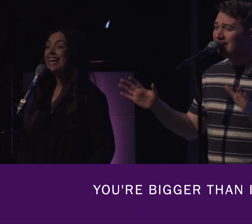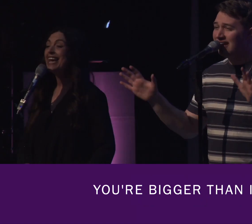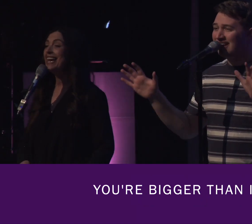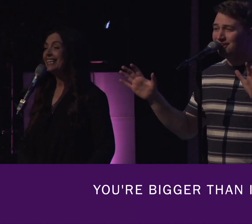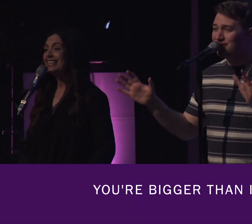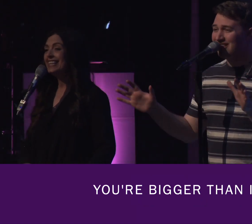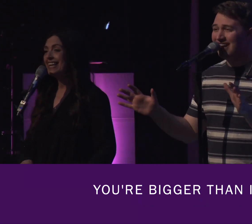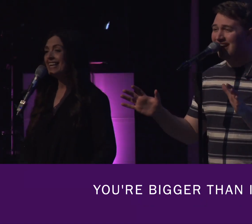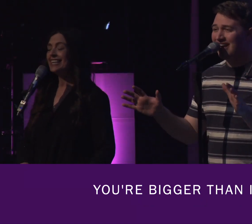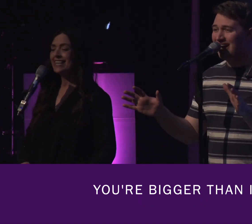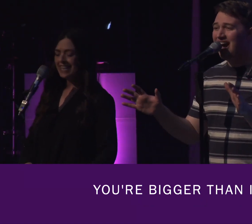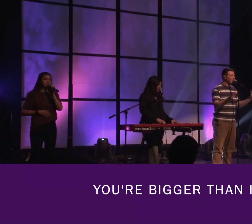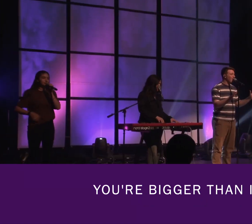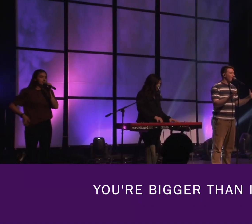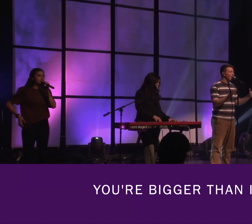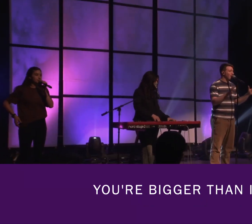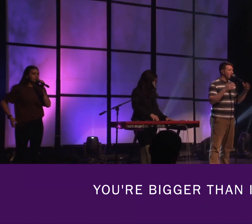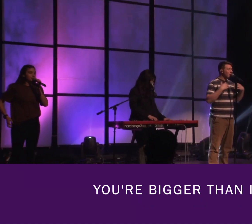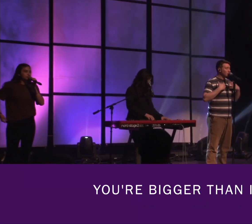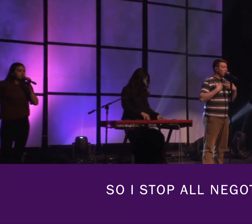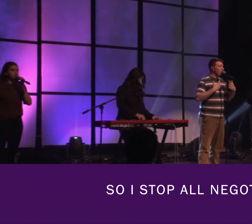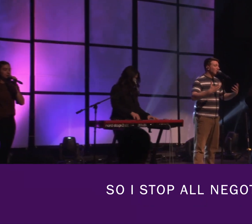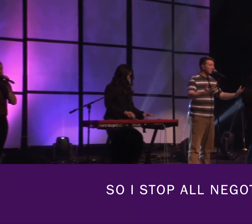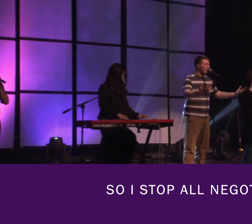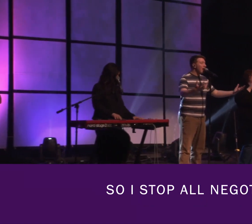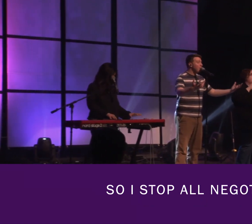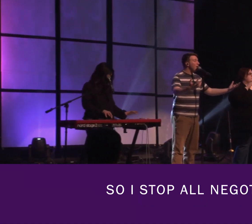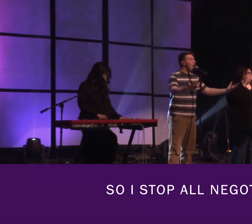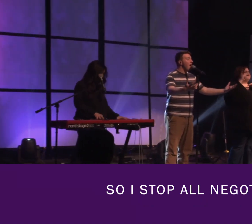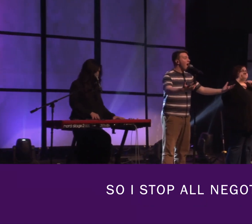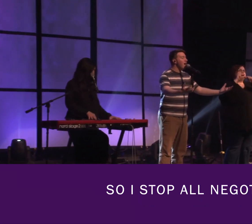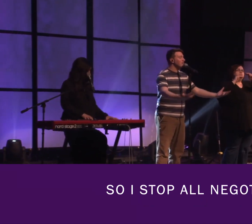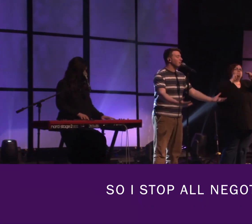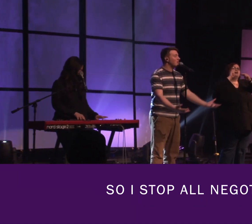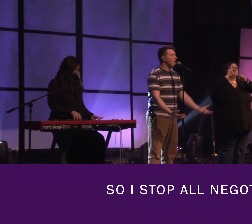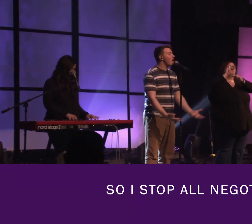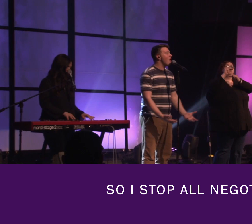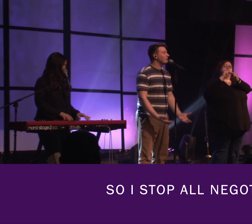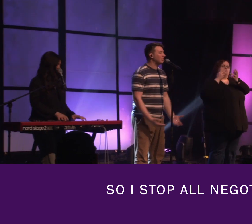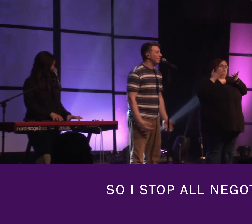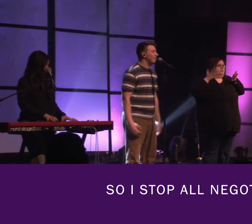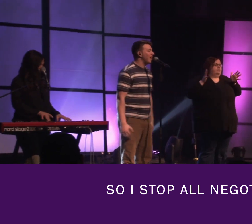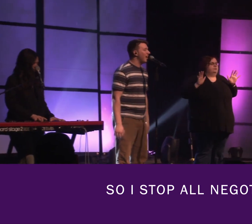You're bigger than I thought. So I stop all